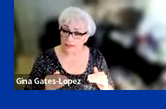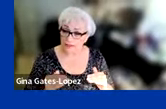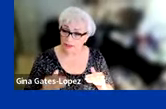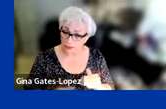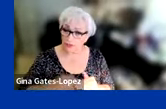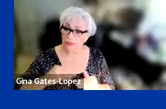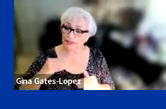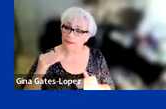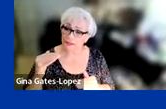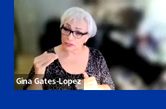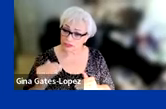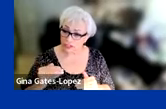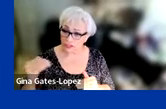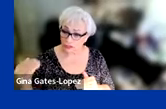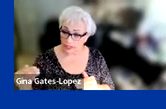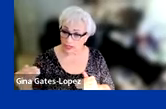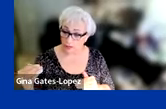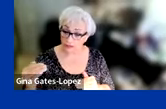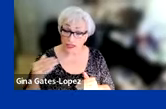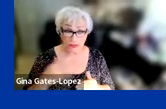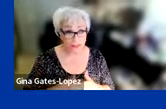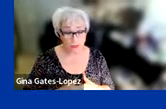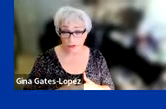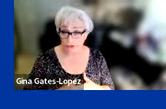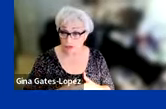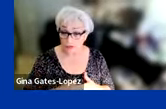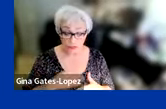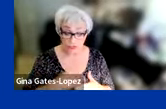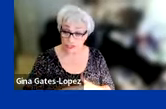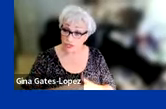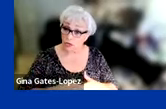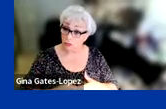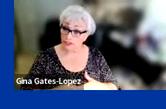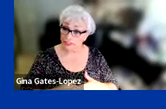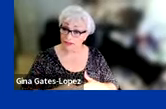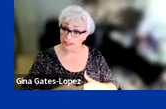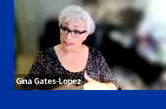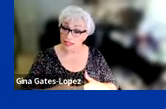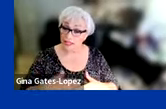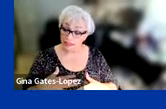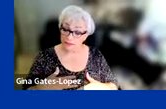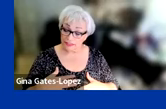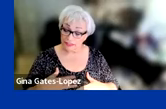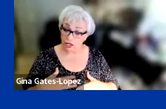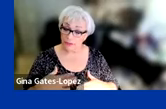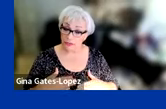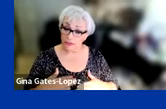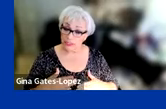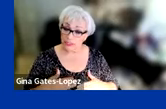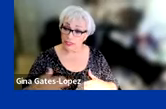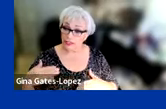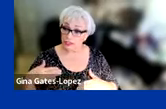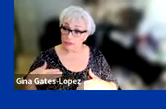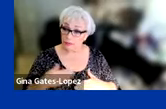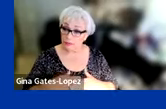them to think that they're going to be able to do 6 or 8 hours. Then there are those who are just really advanced, give us the